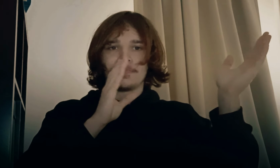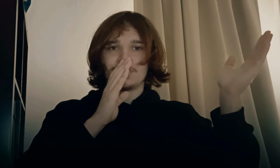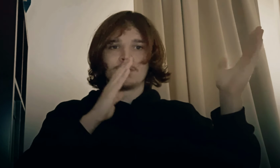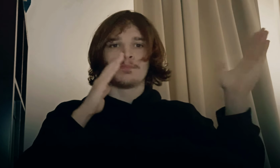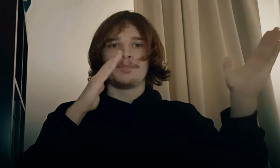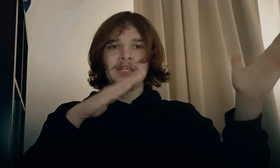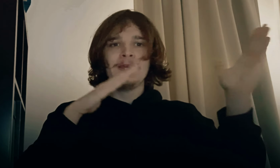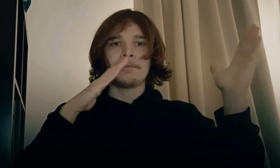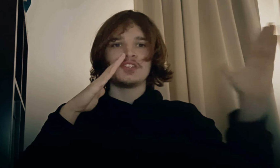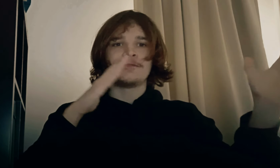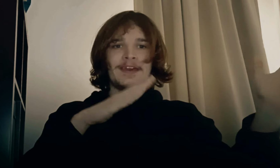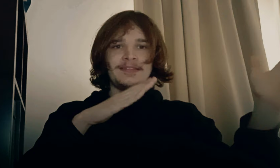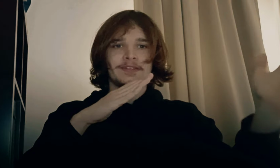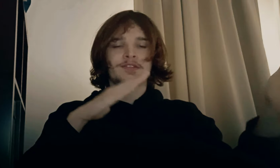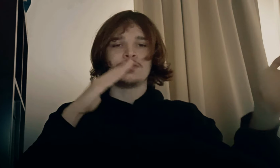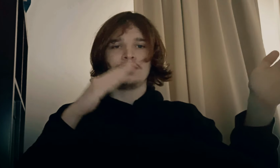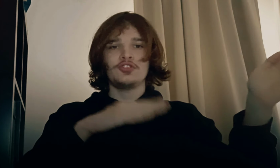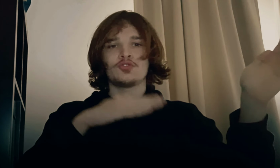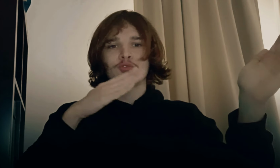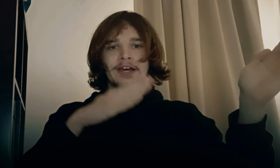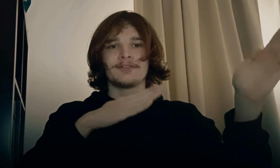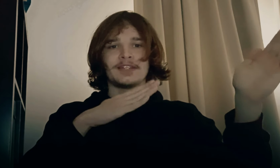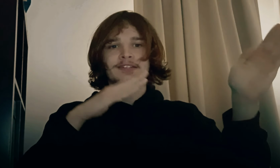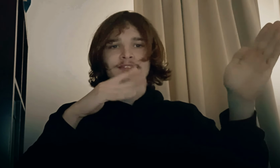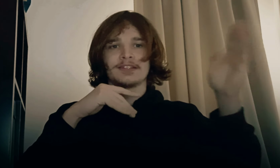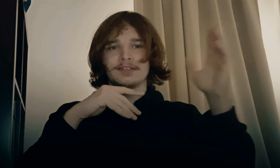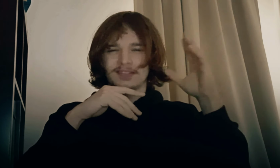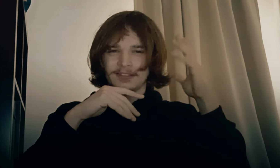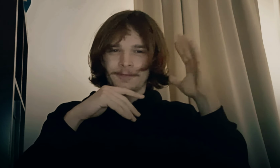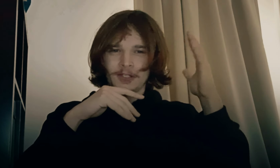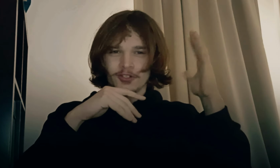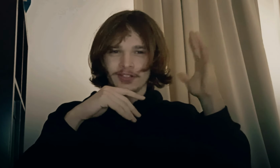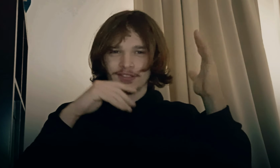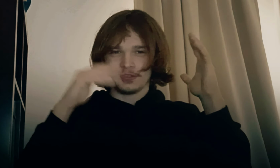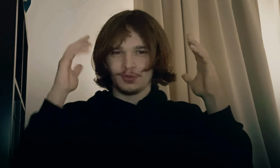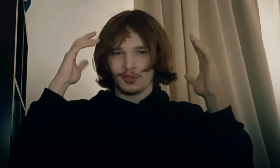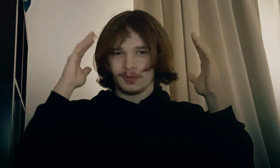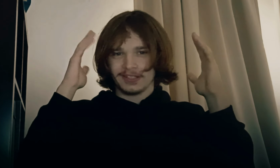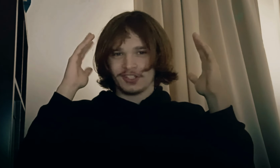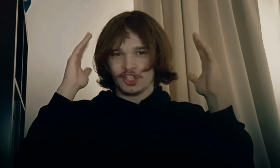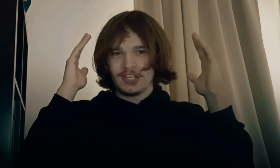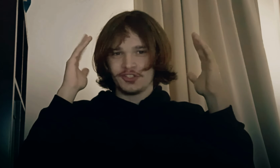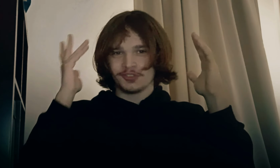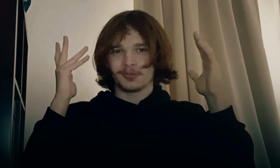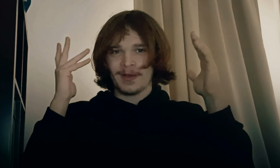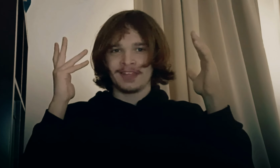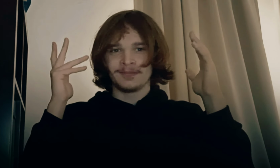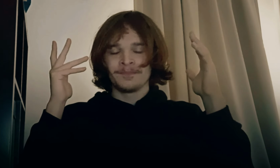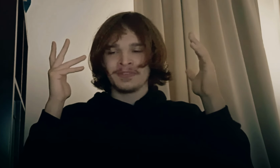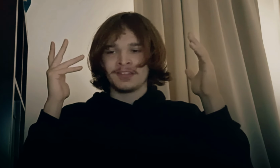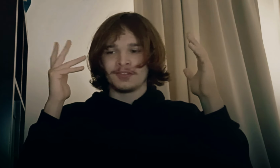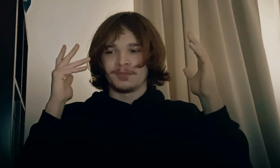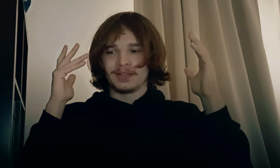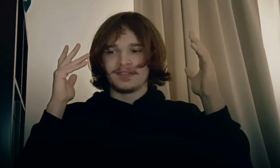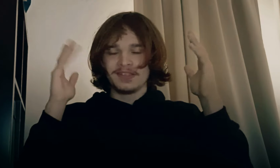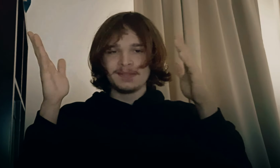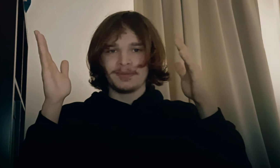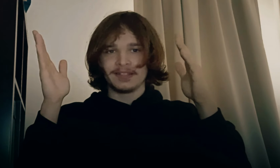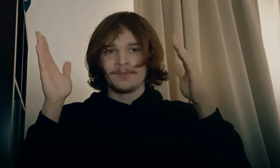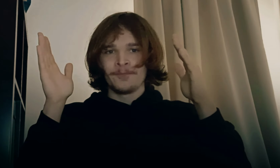to be motivated, you need to have that feature, that, you know, that change in your mind. To be disciplined,